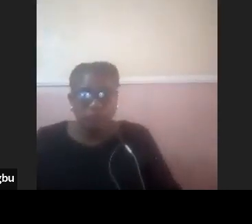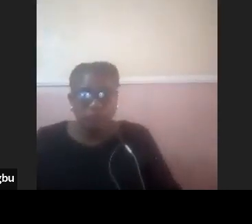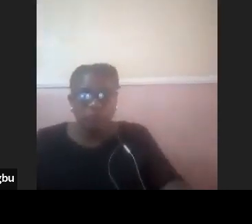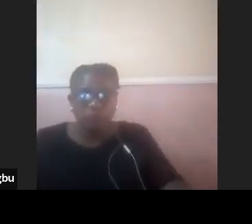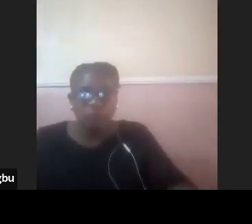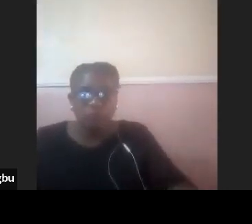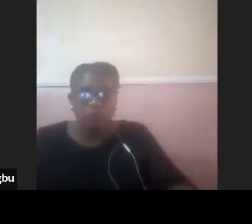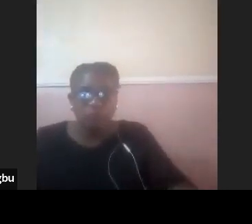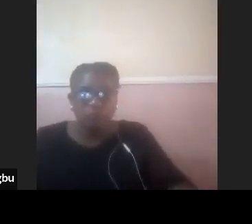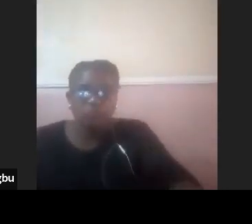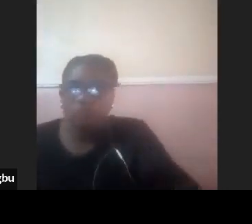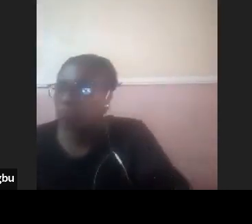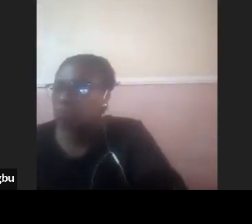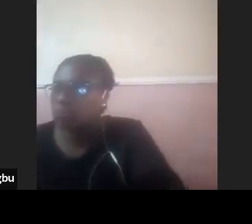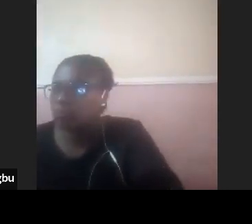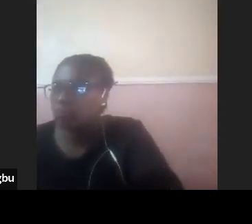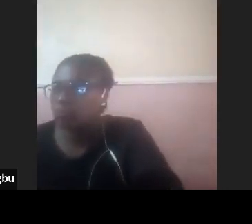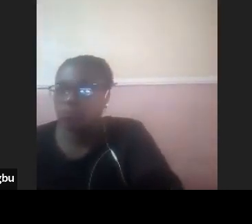at the beginning.